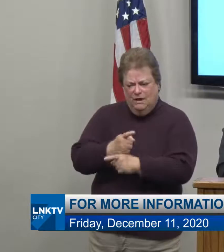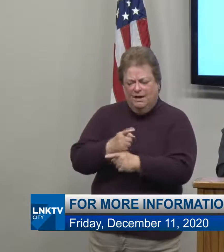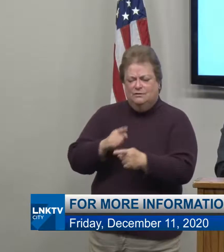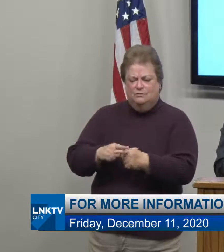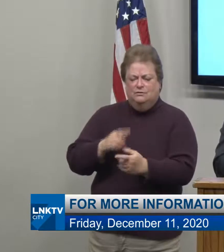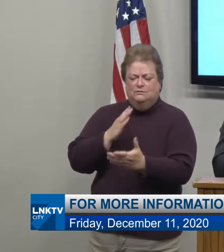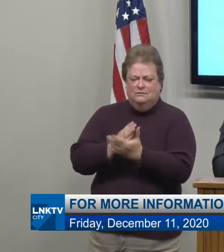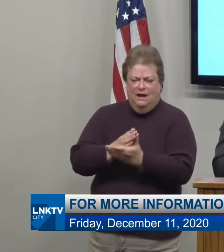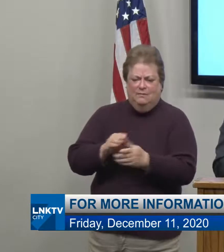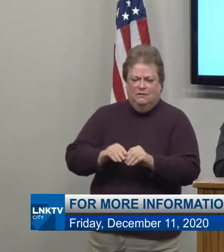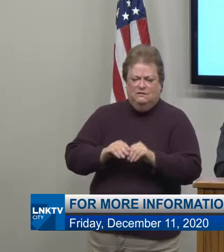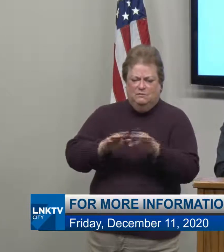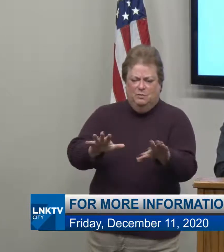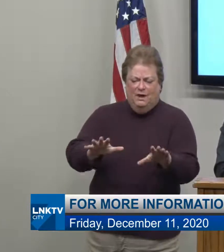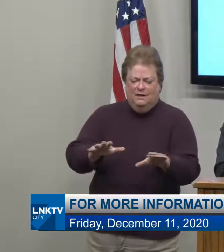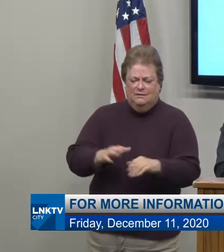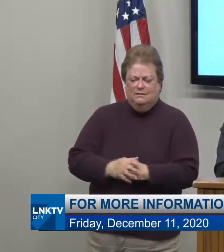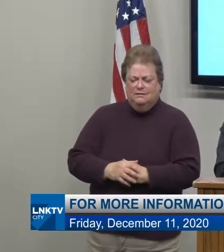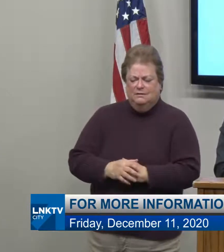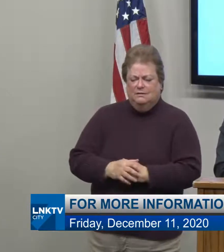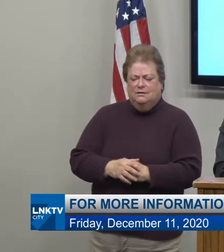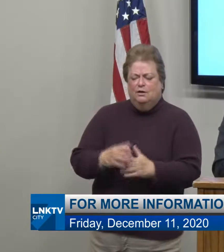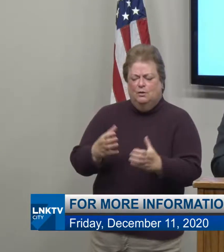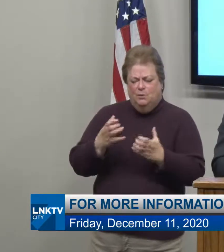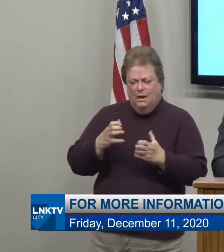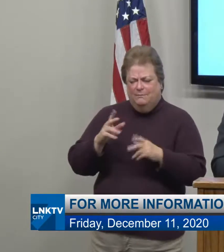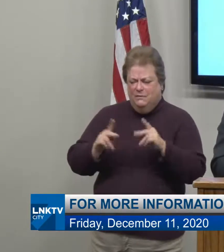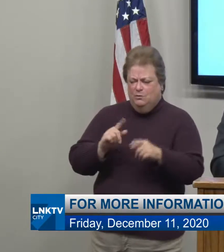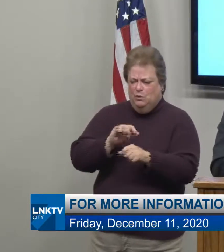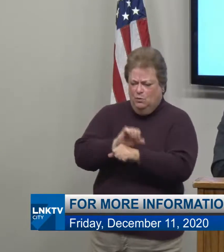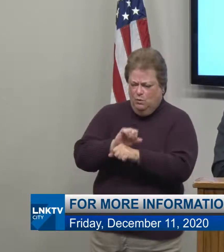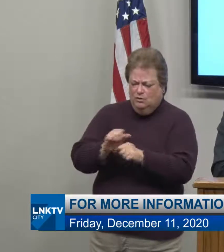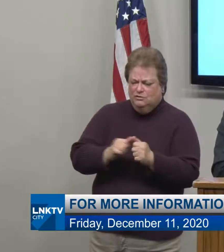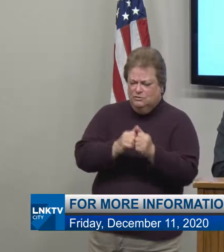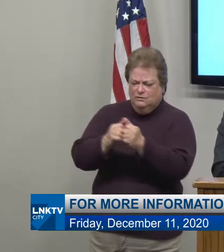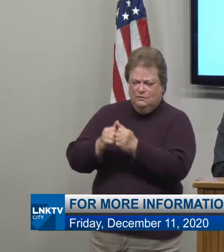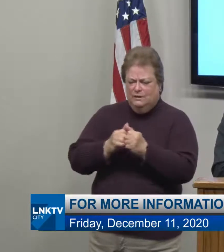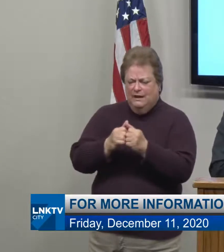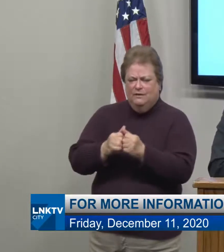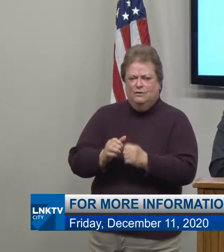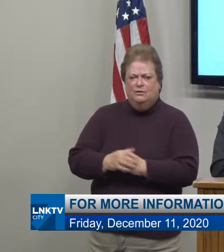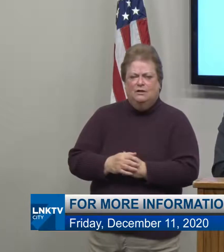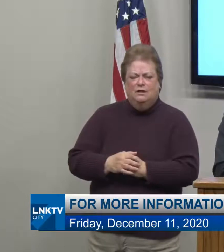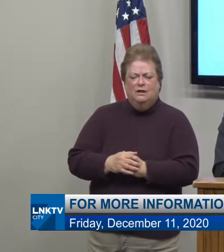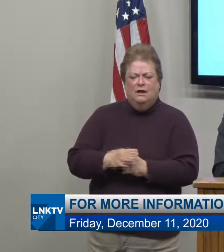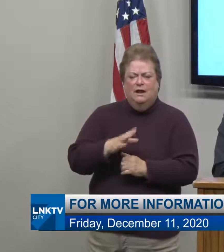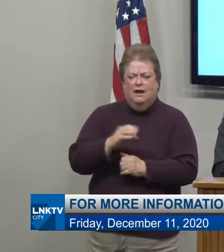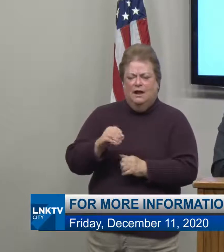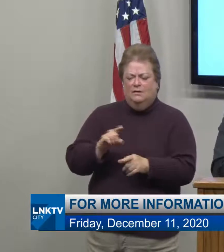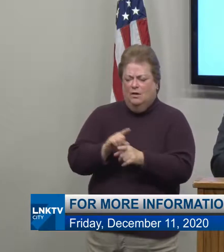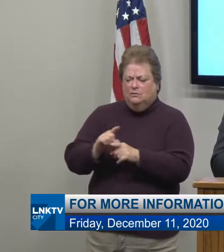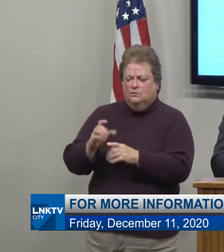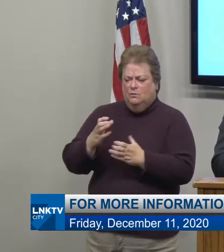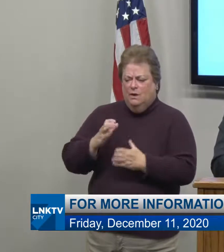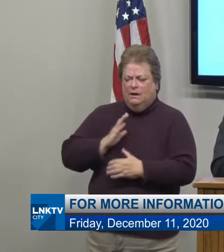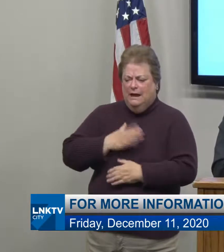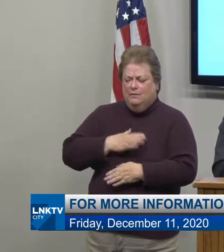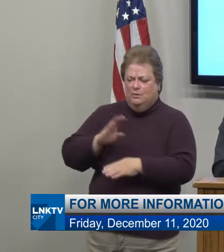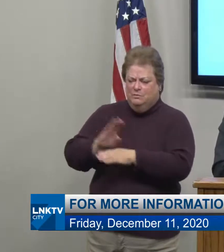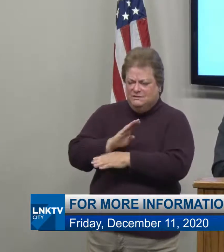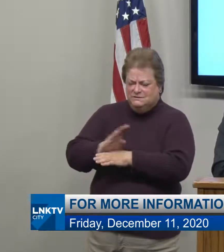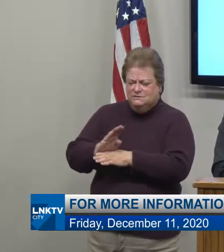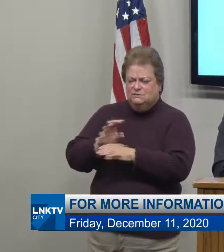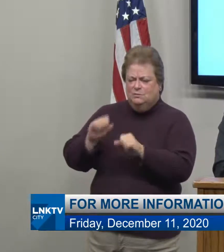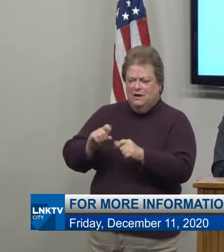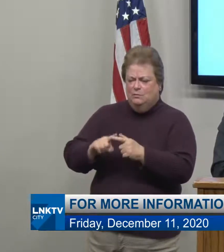of the disease. We want everyone to work together, and we also would like our businesses to be